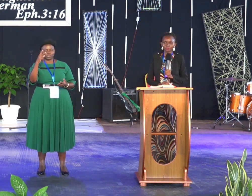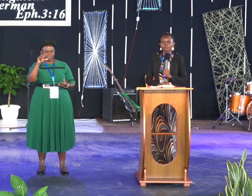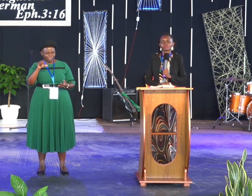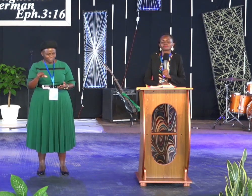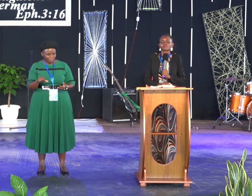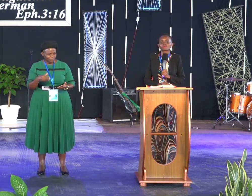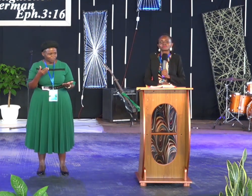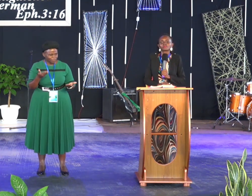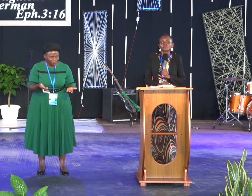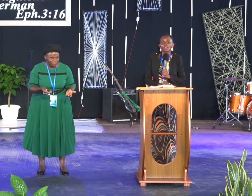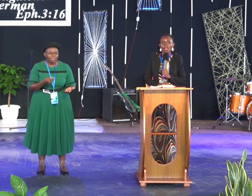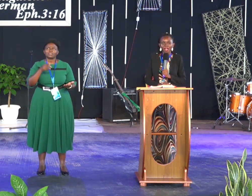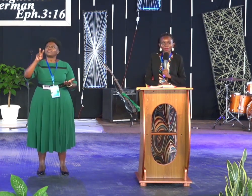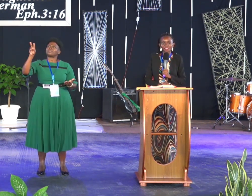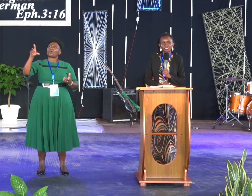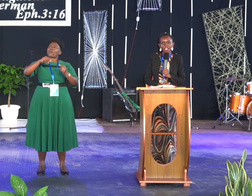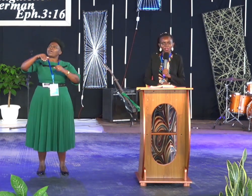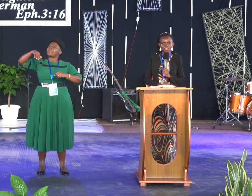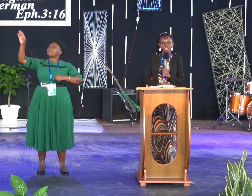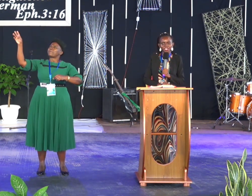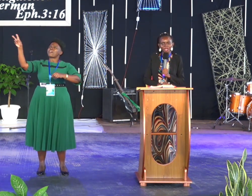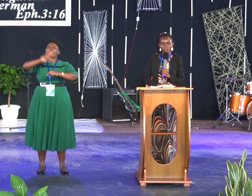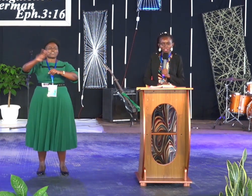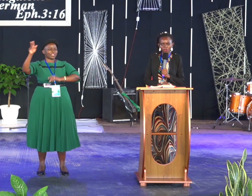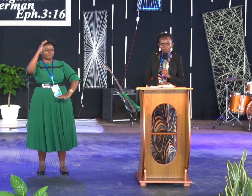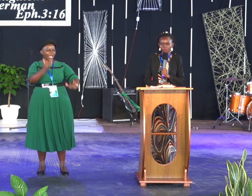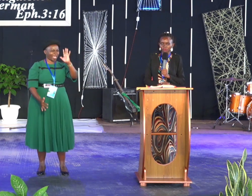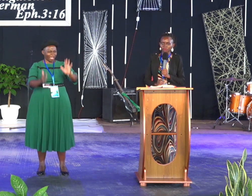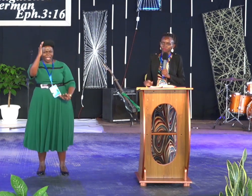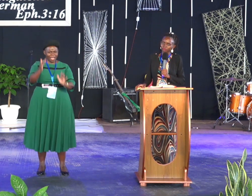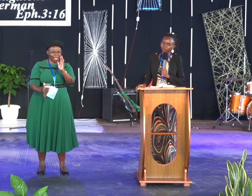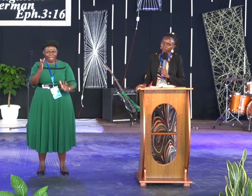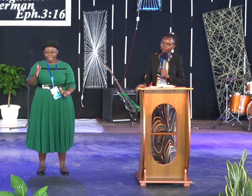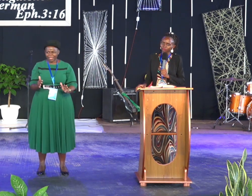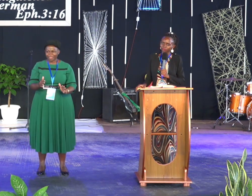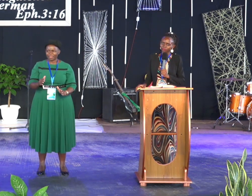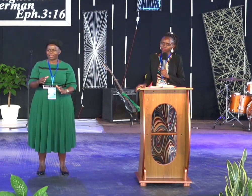not your word like fire? Agamba nti ekigambo kyo tekiringa muliro. Is not your